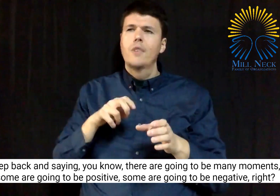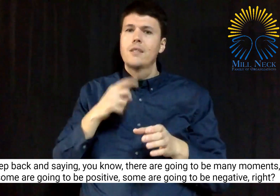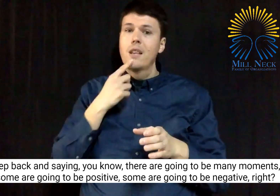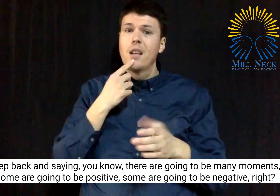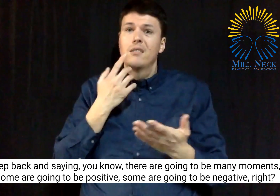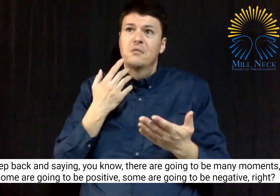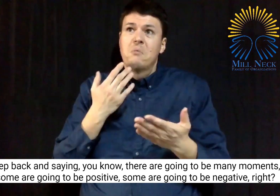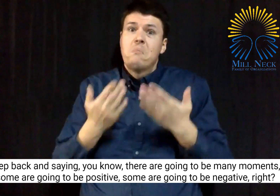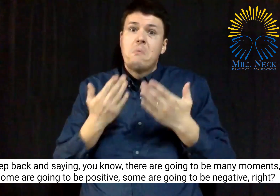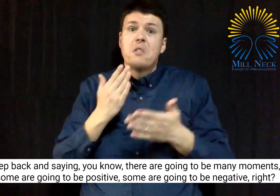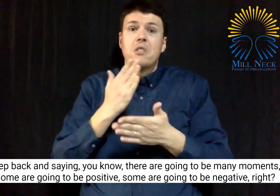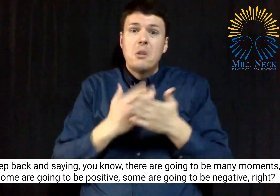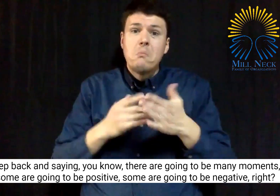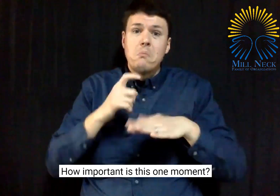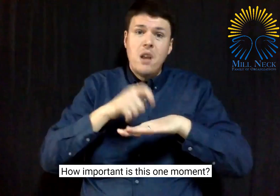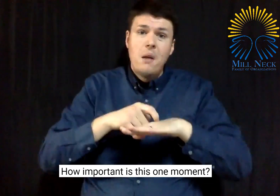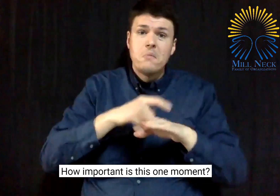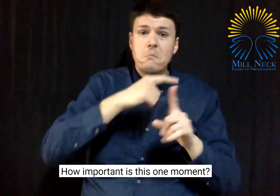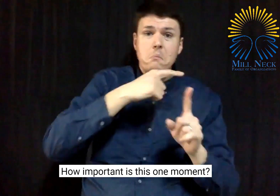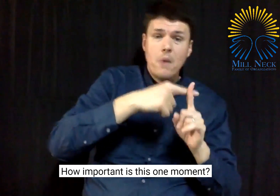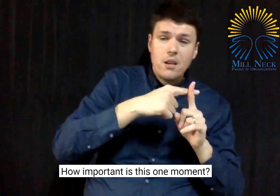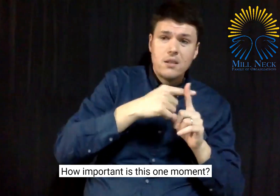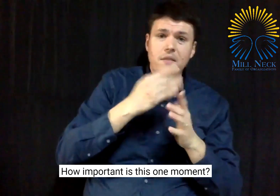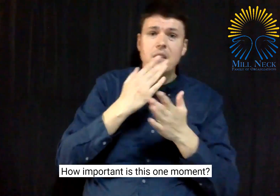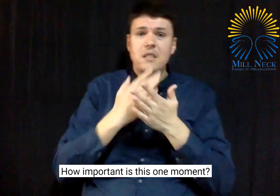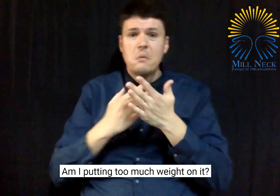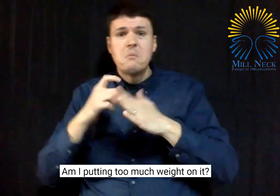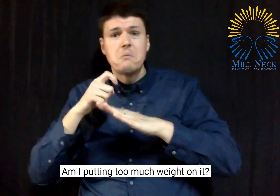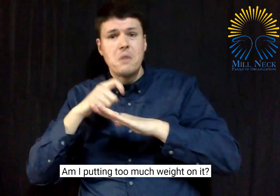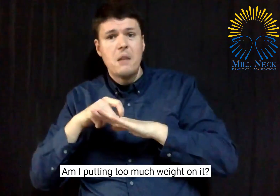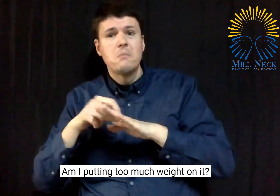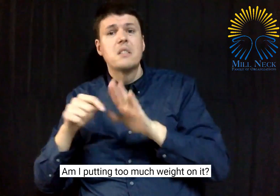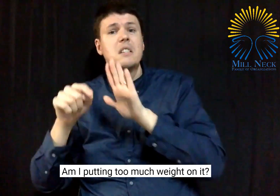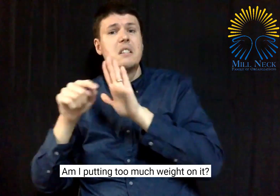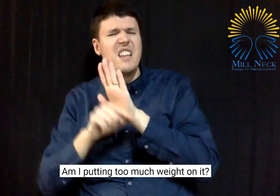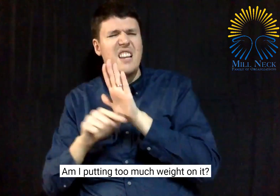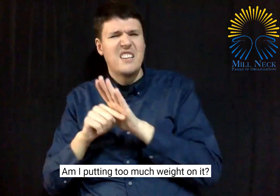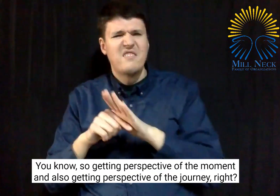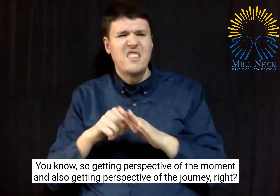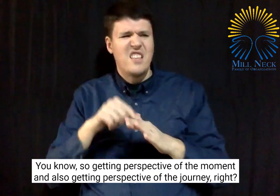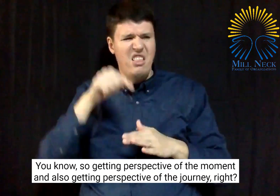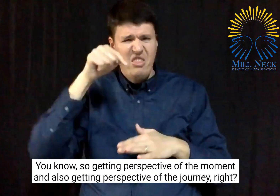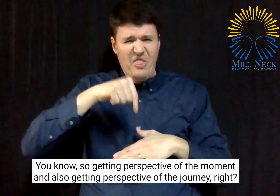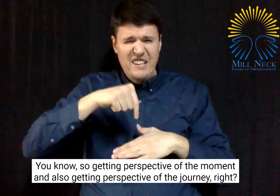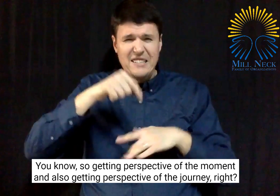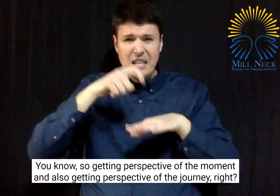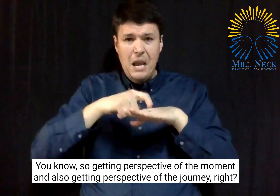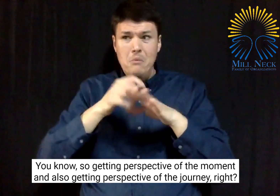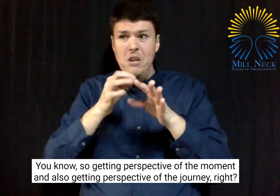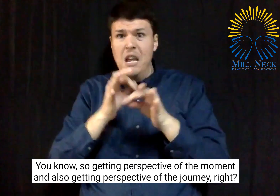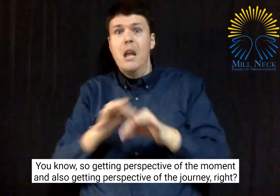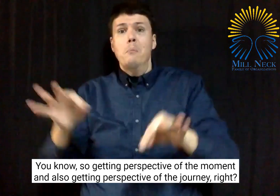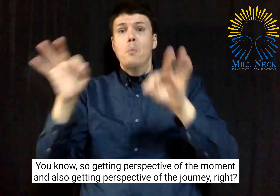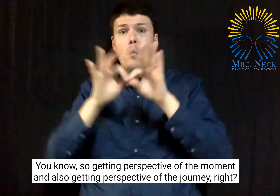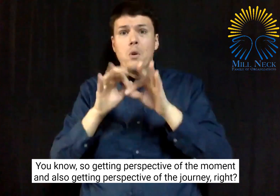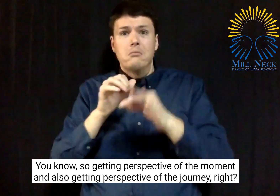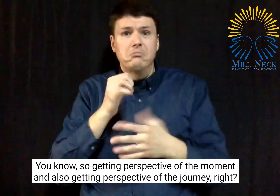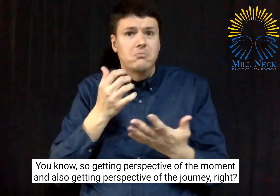because some are going to be negative, right? How important is this one moment? Am I putting too much weight on it? So getting perspective of the moment and also